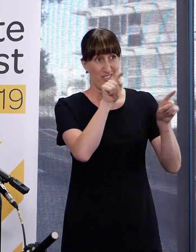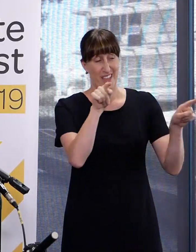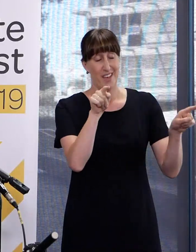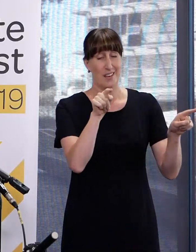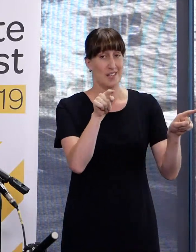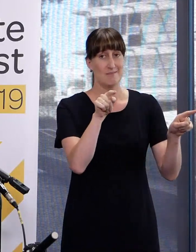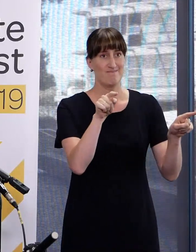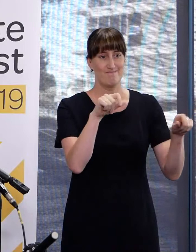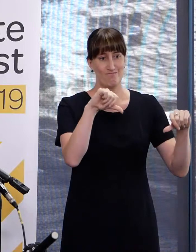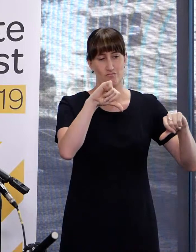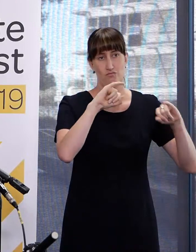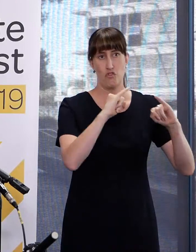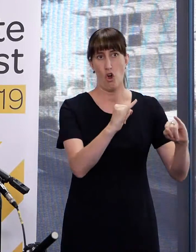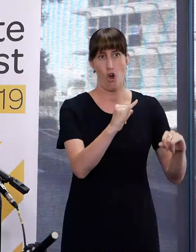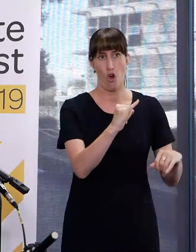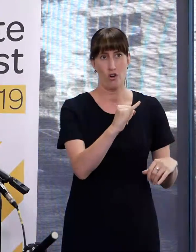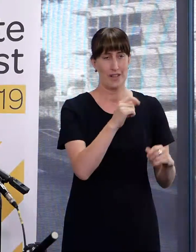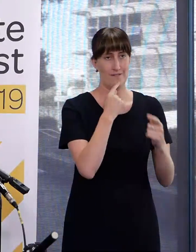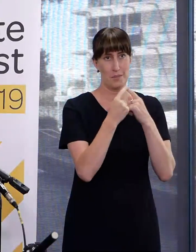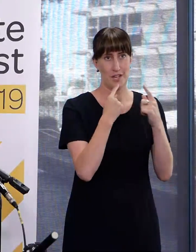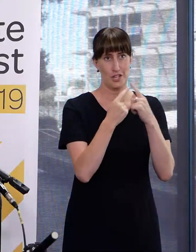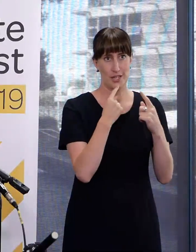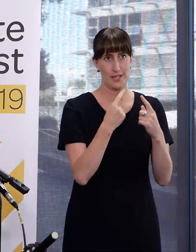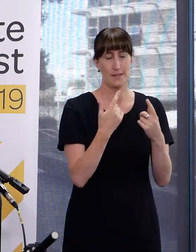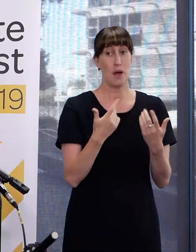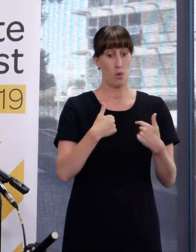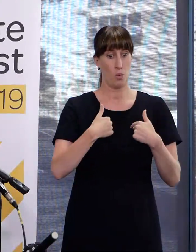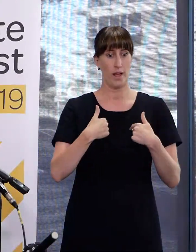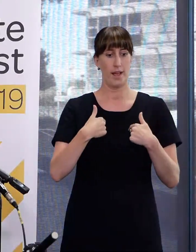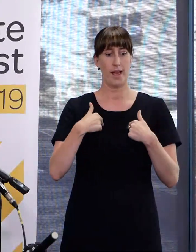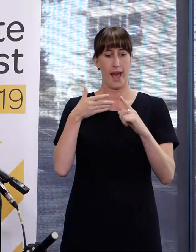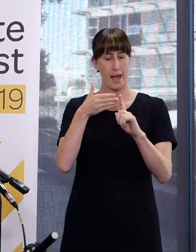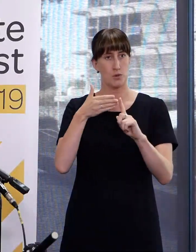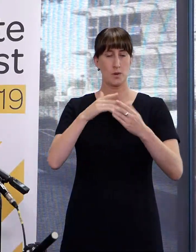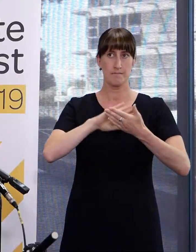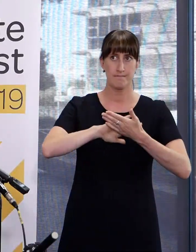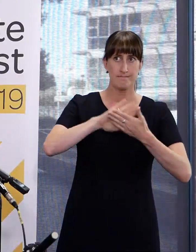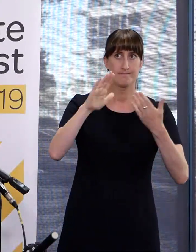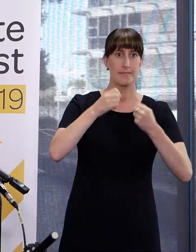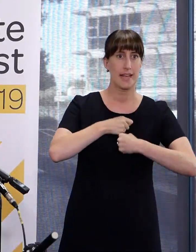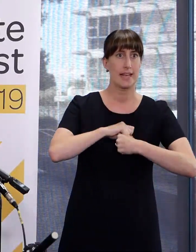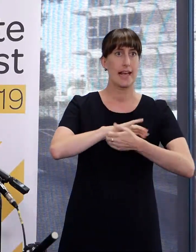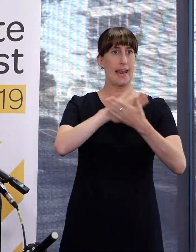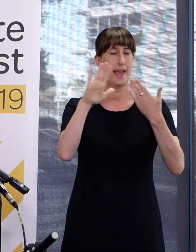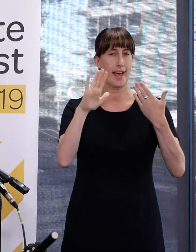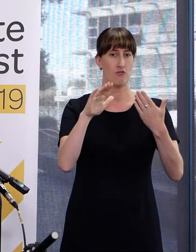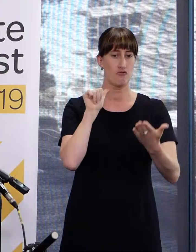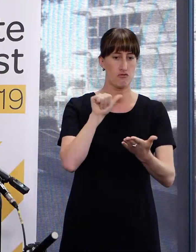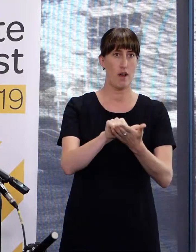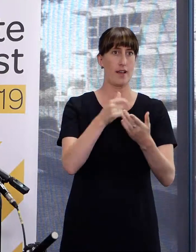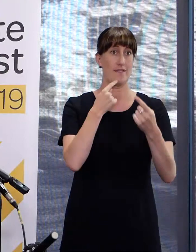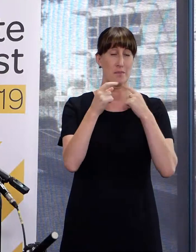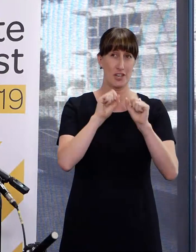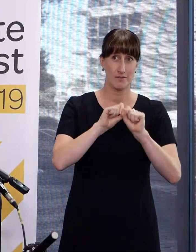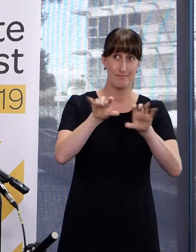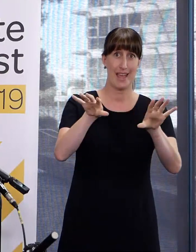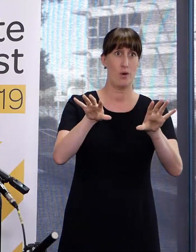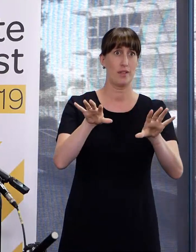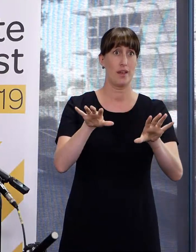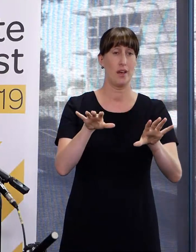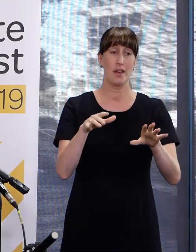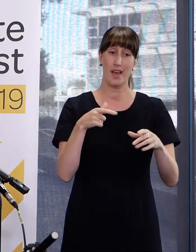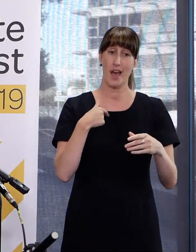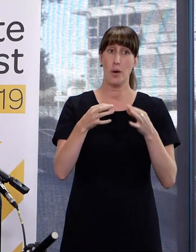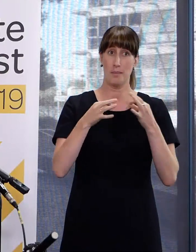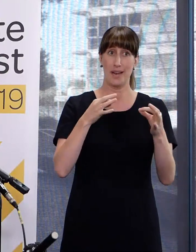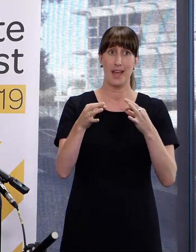for people through a whole range of channels as well. And I think if we are successful in doing that, and we plan to be successful, I think we will see